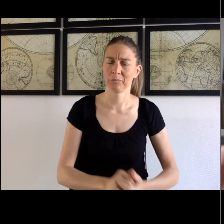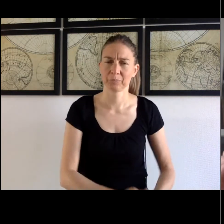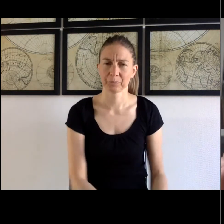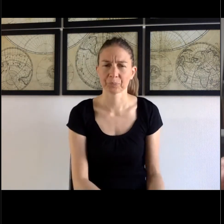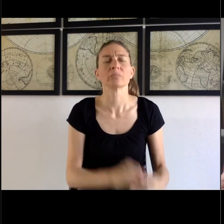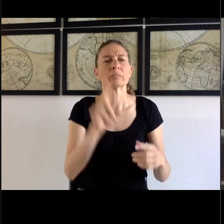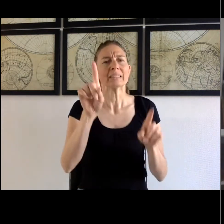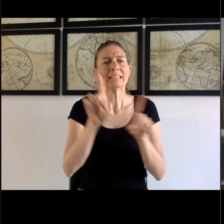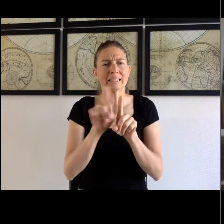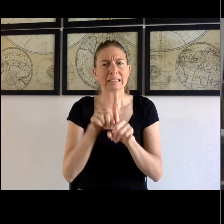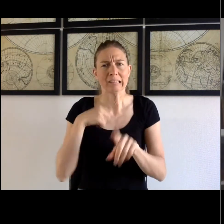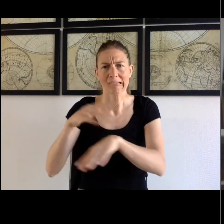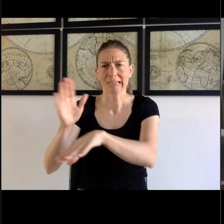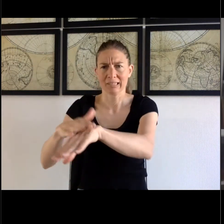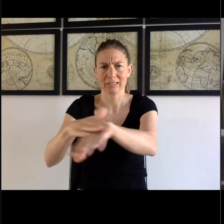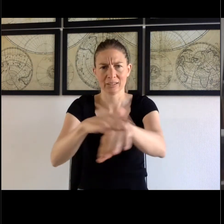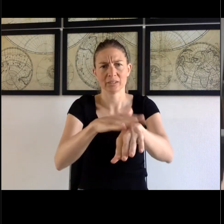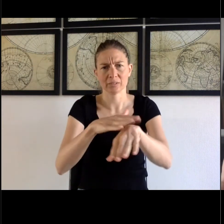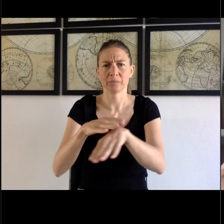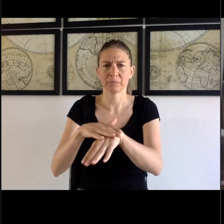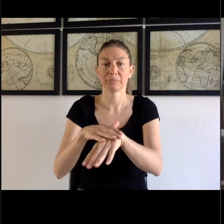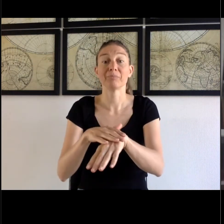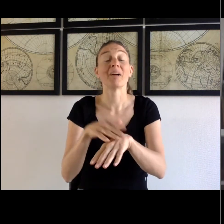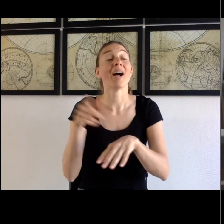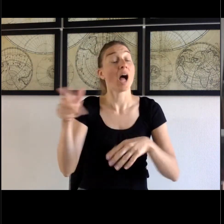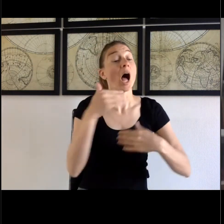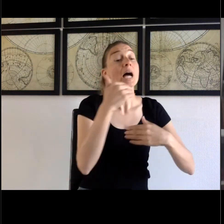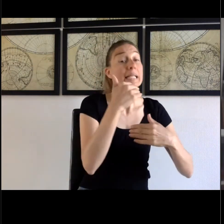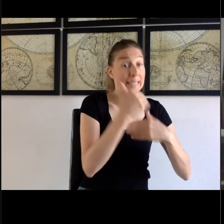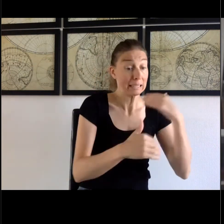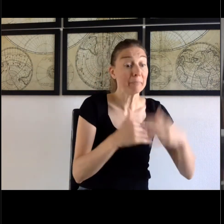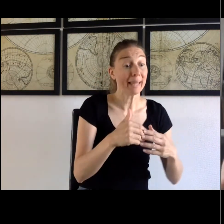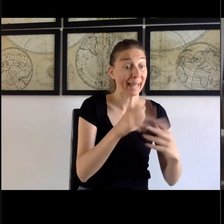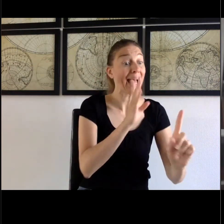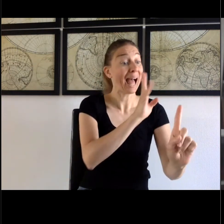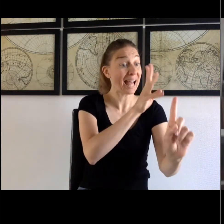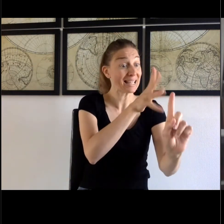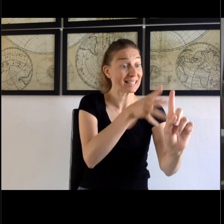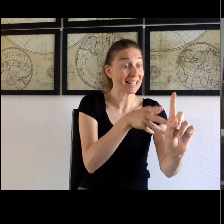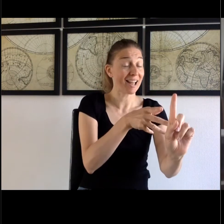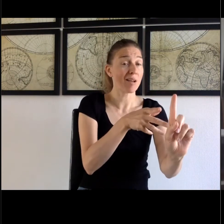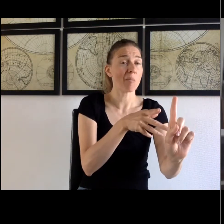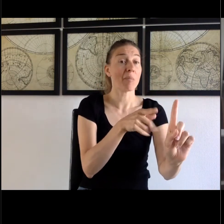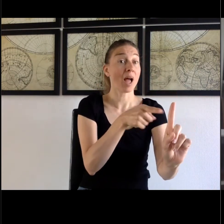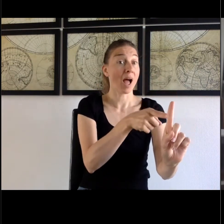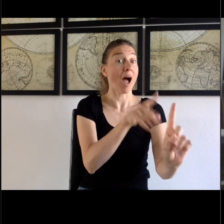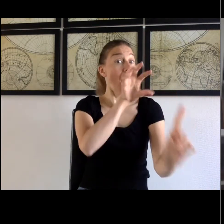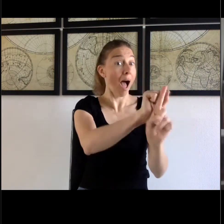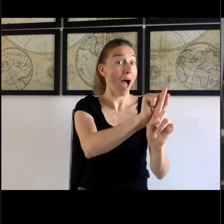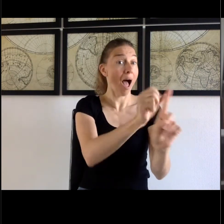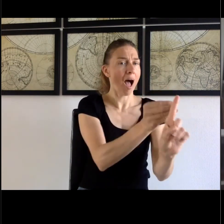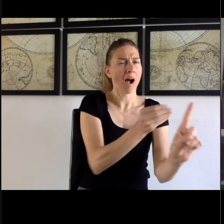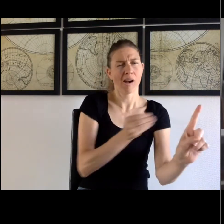some uses that we have seen of the disability assessment and what the disability assessment should not be.